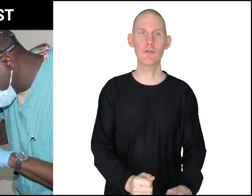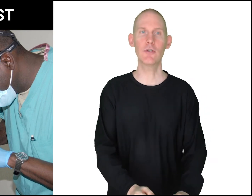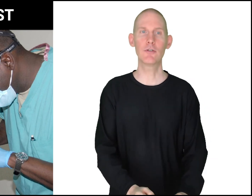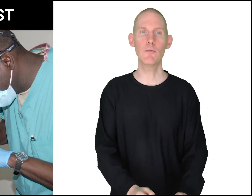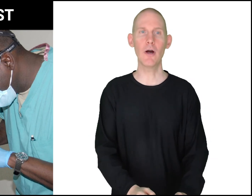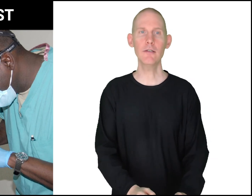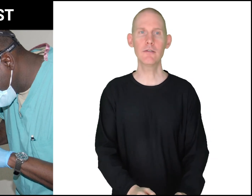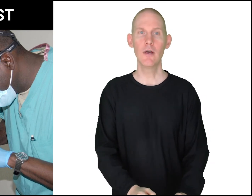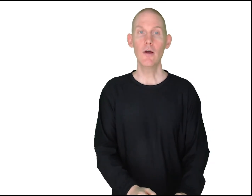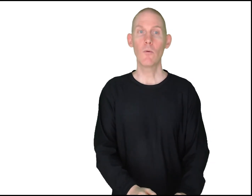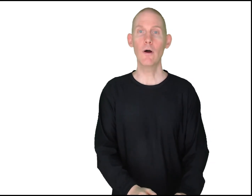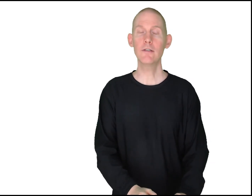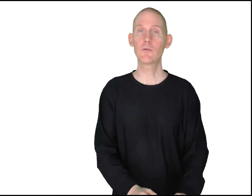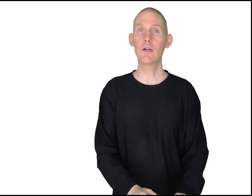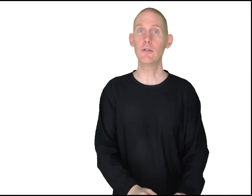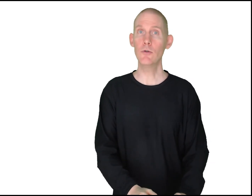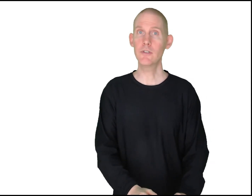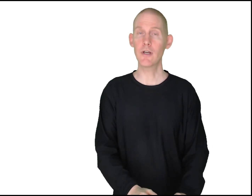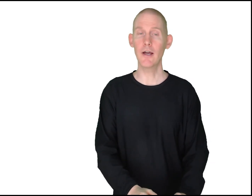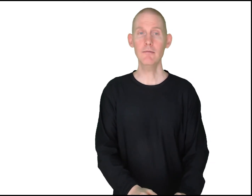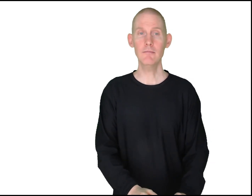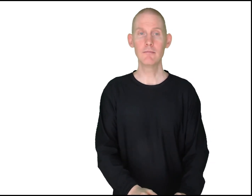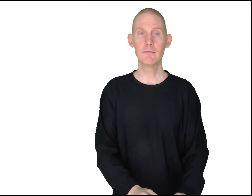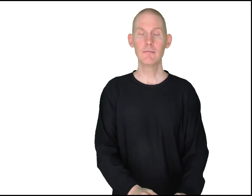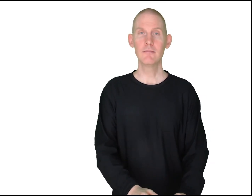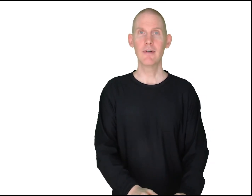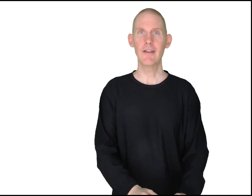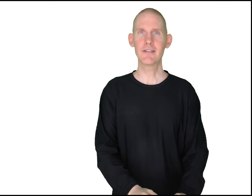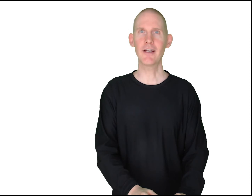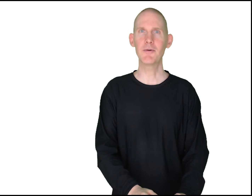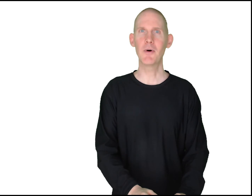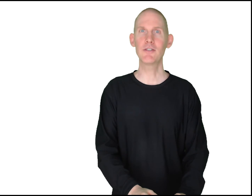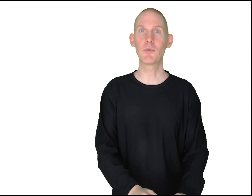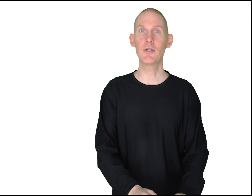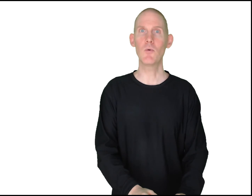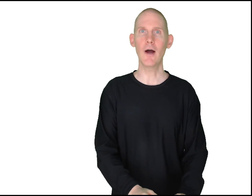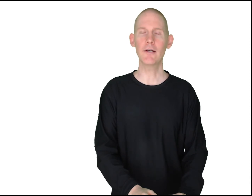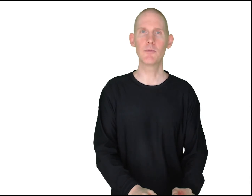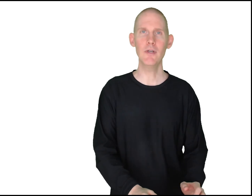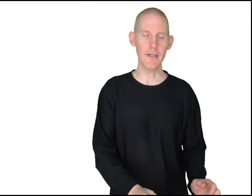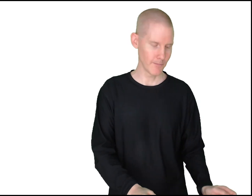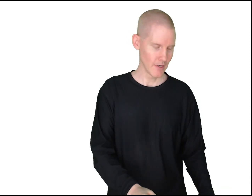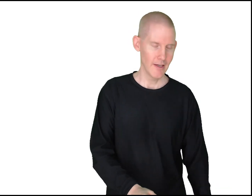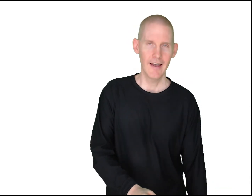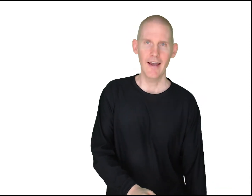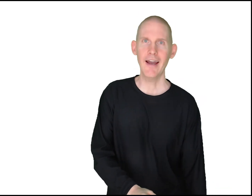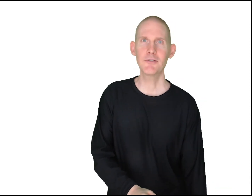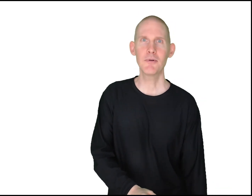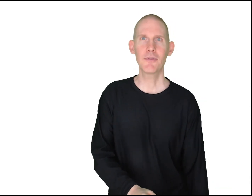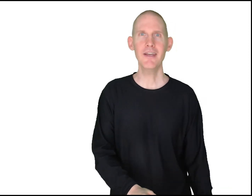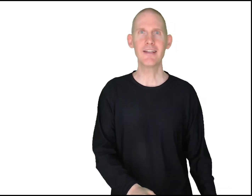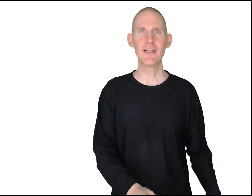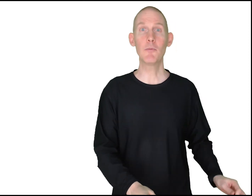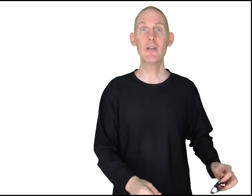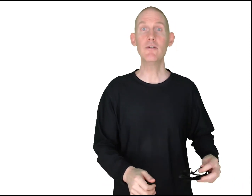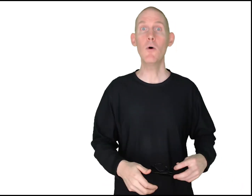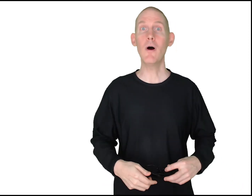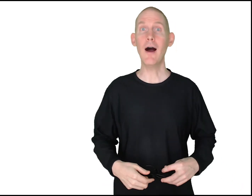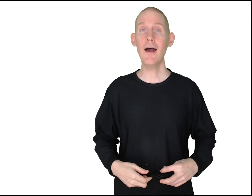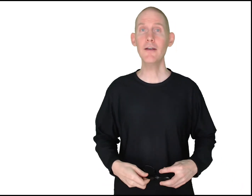two parts. One is where you sign, and the second one is where you watch me. Extra thing, there will be no